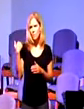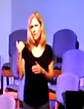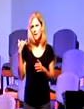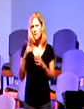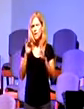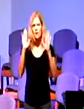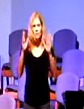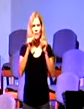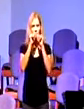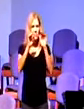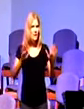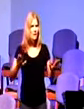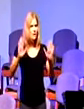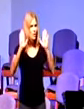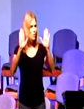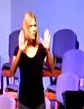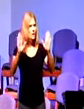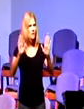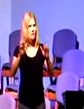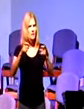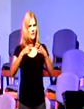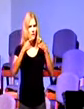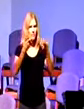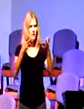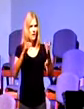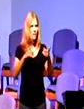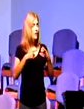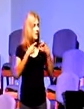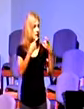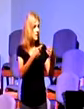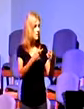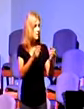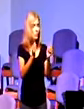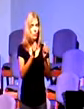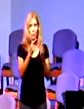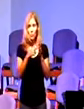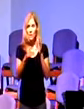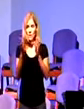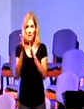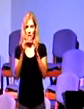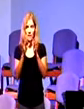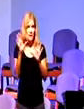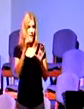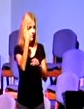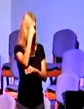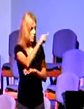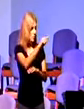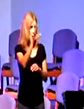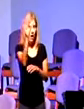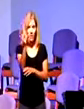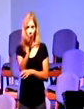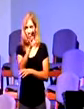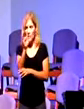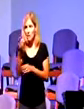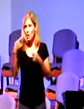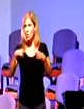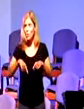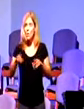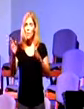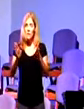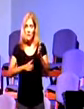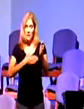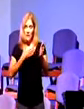the greatest blessing and the greatest gift ever given was what Jesus did for you on the cross? And while we're